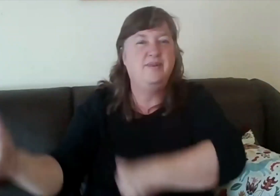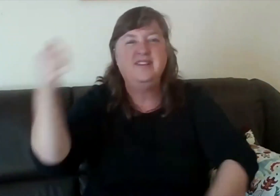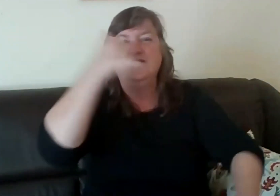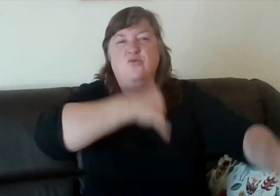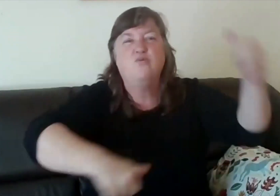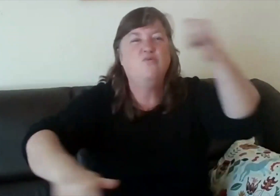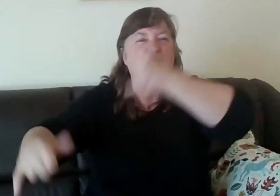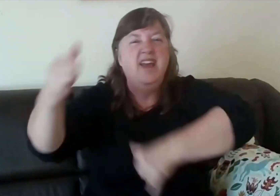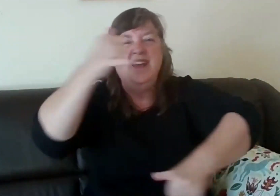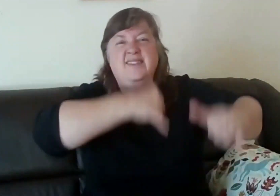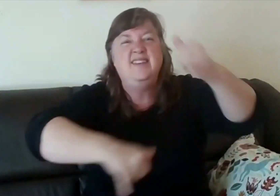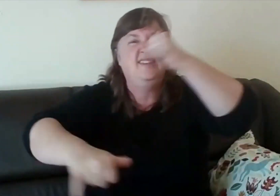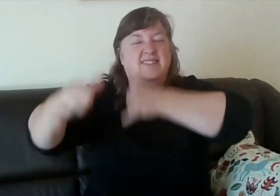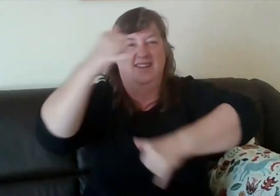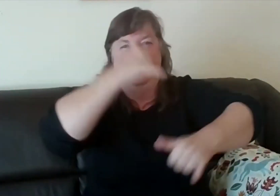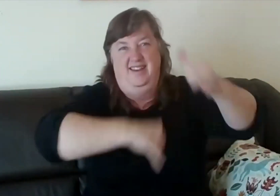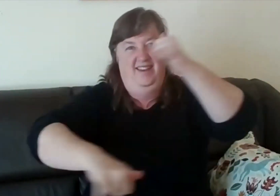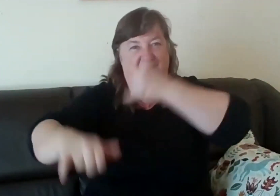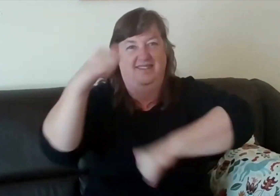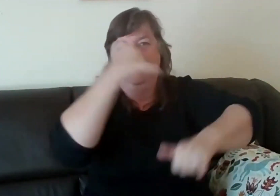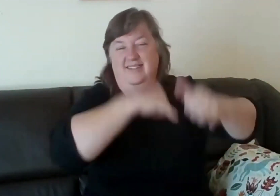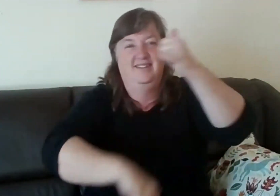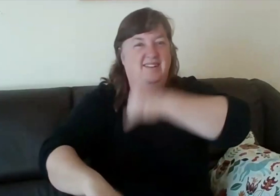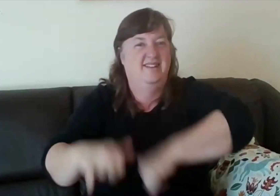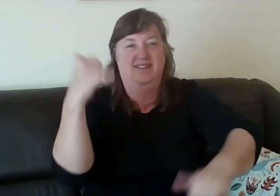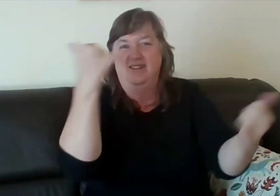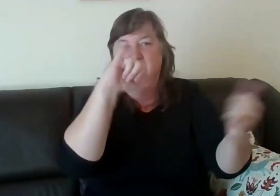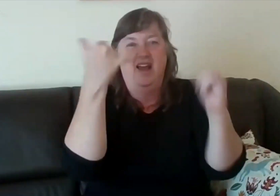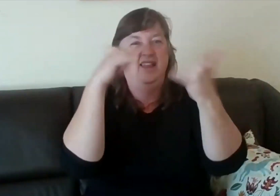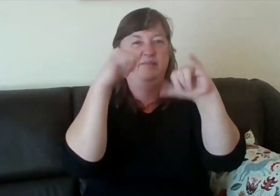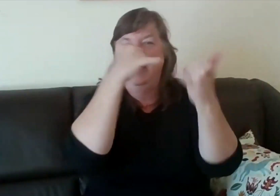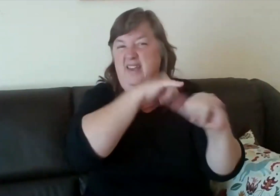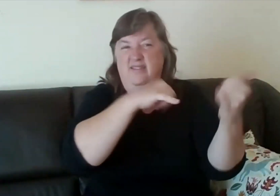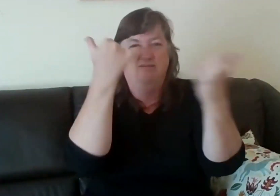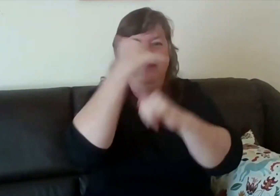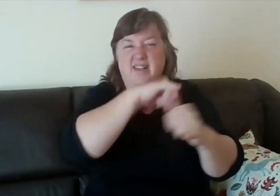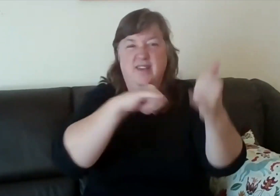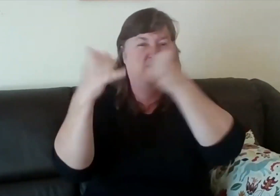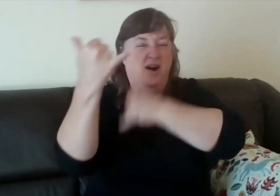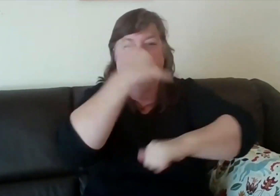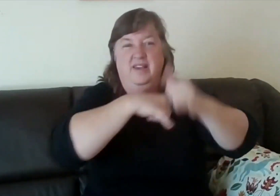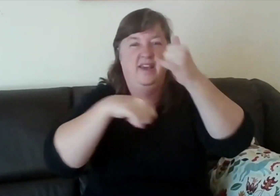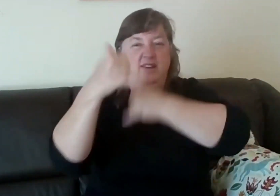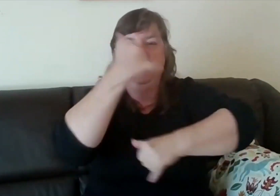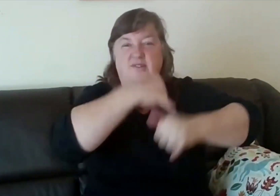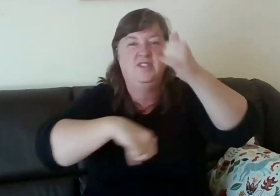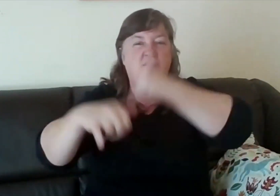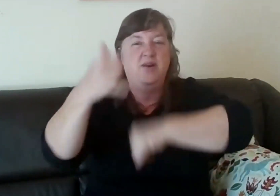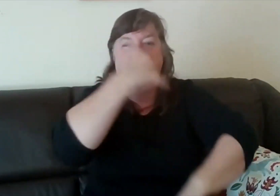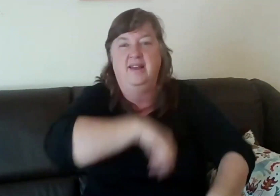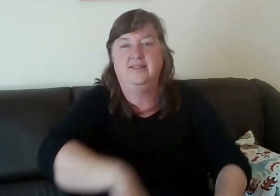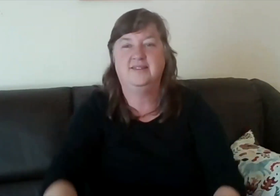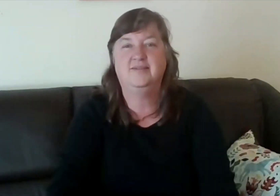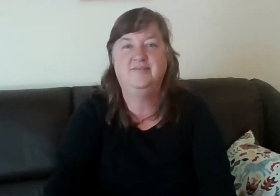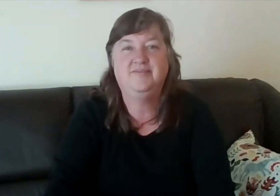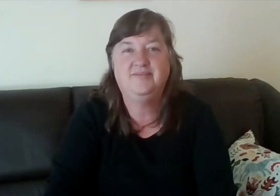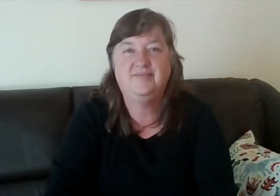Somebody's crazy silly. And you make it really wobbly and you use two hands.